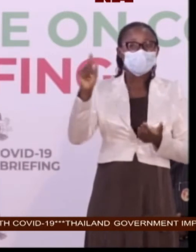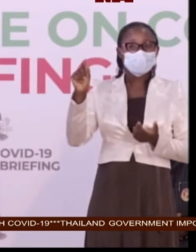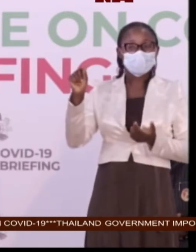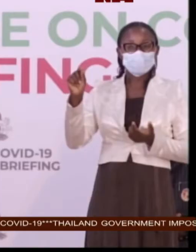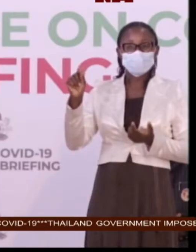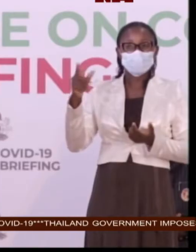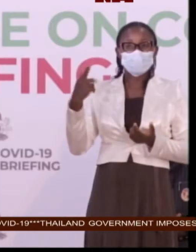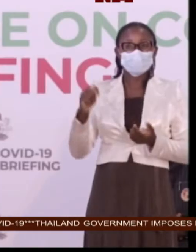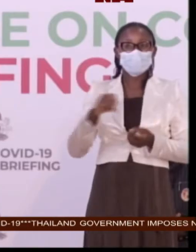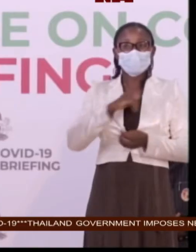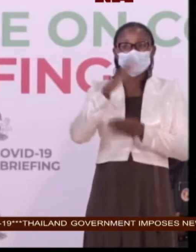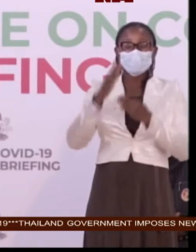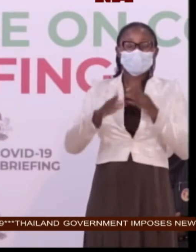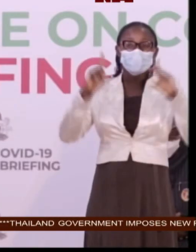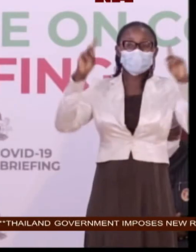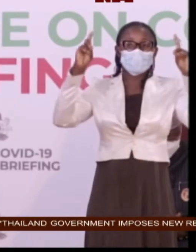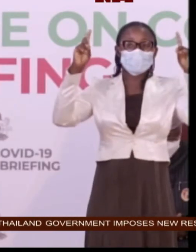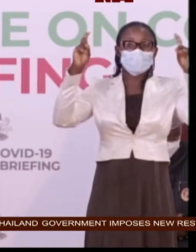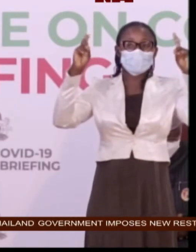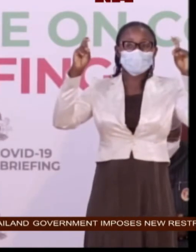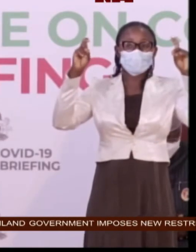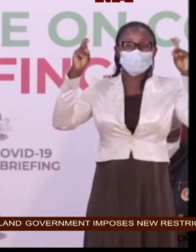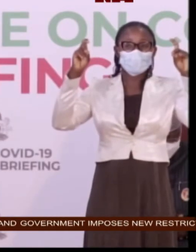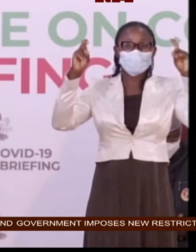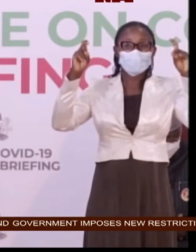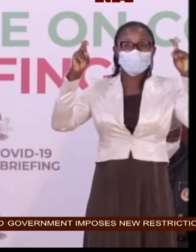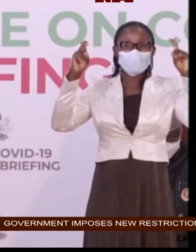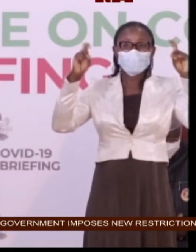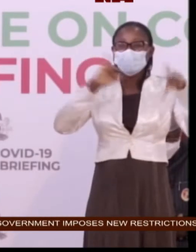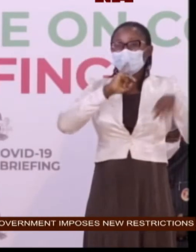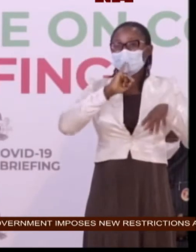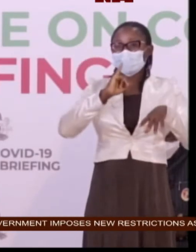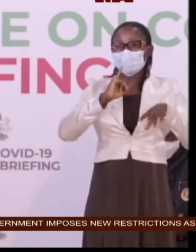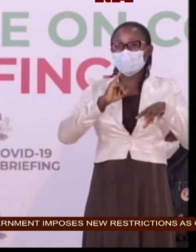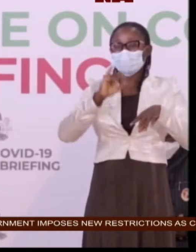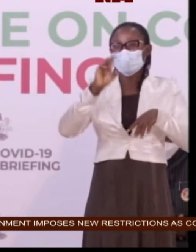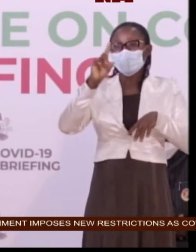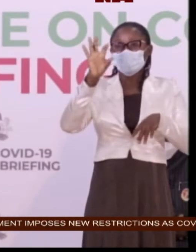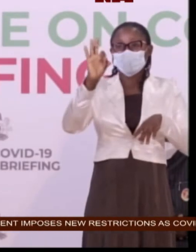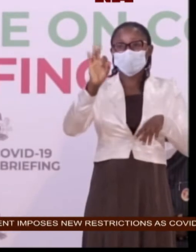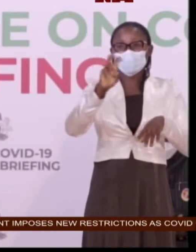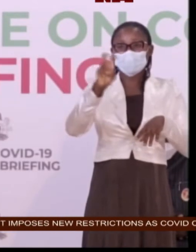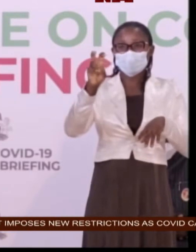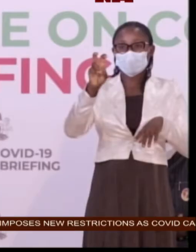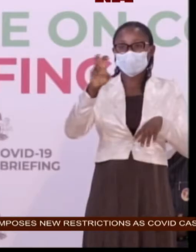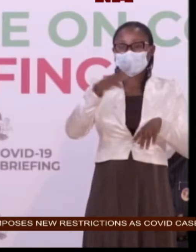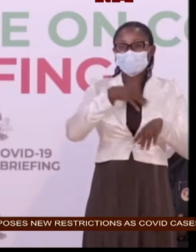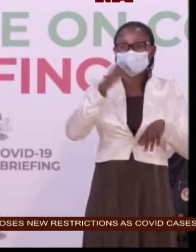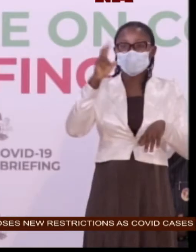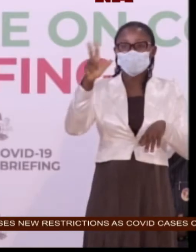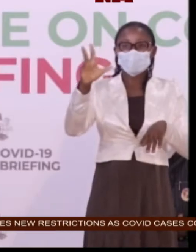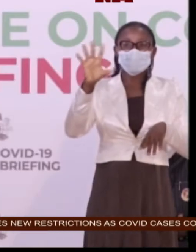2020, the total sample tested is